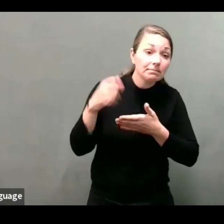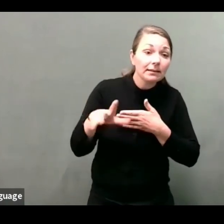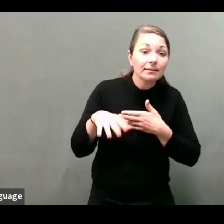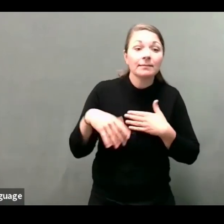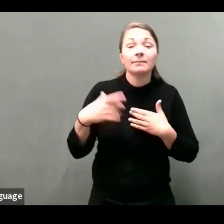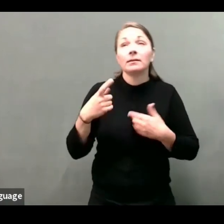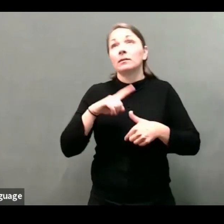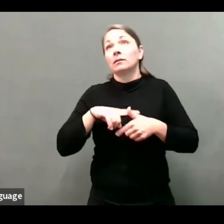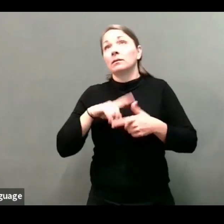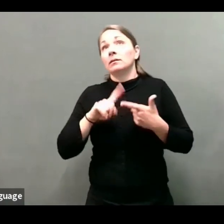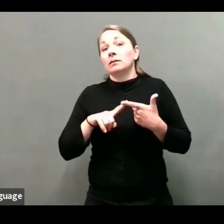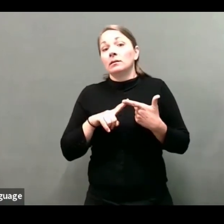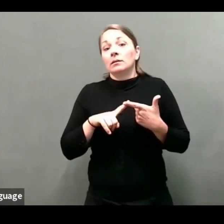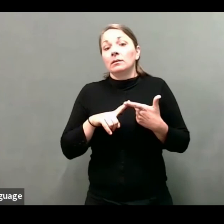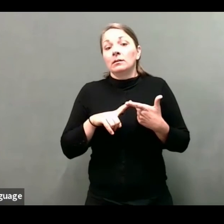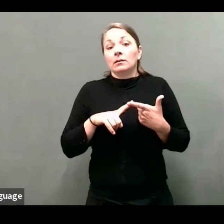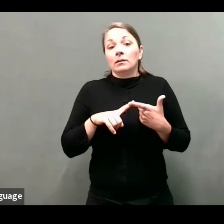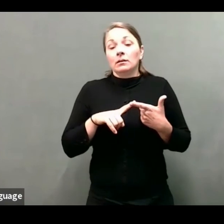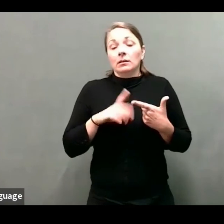They can